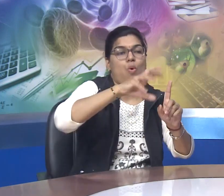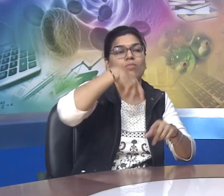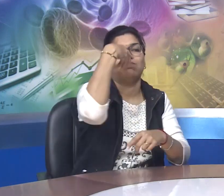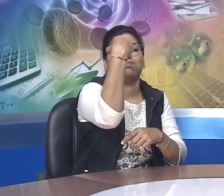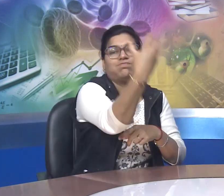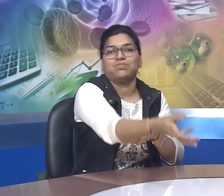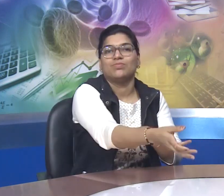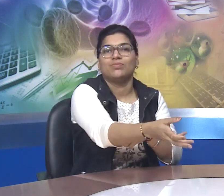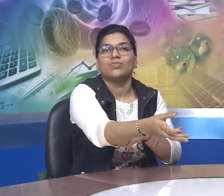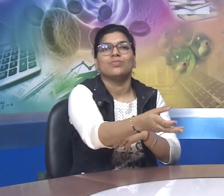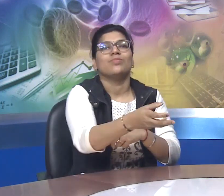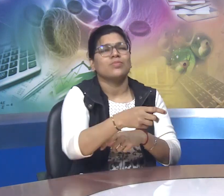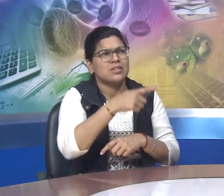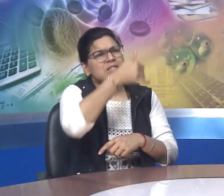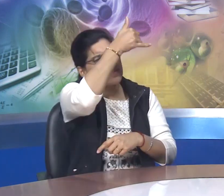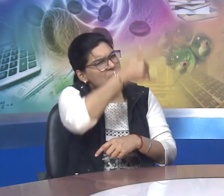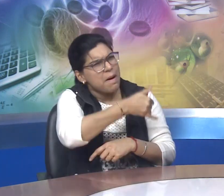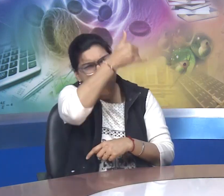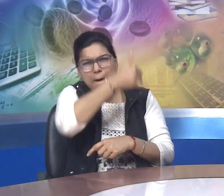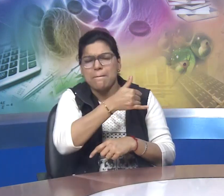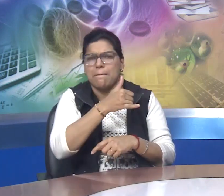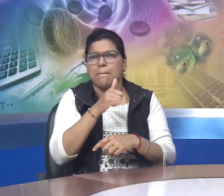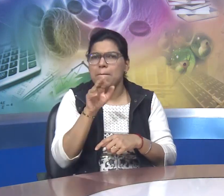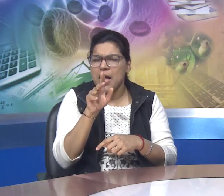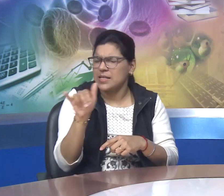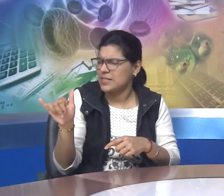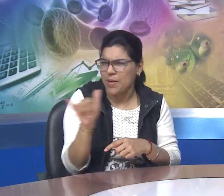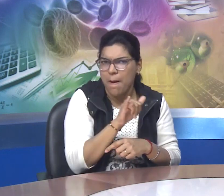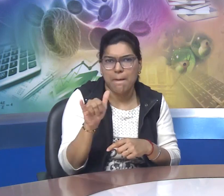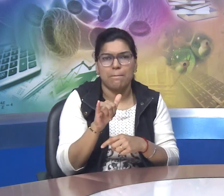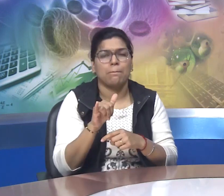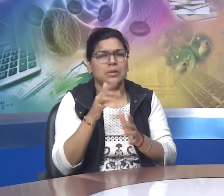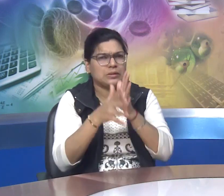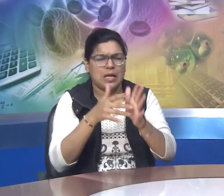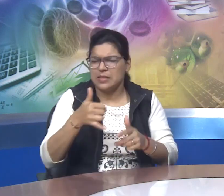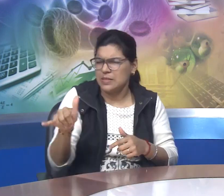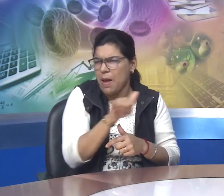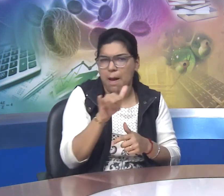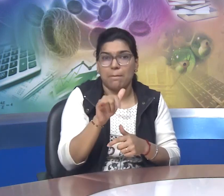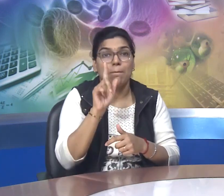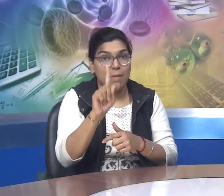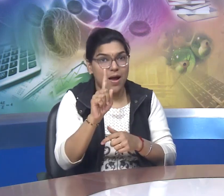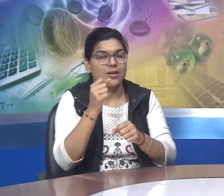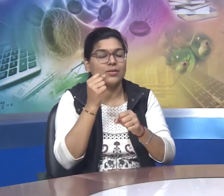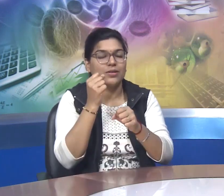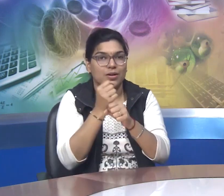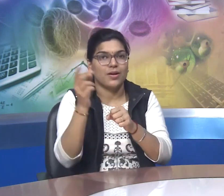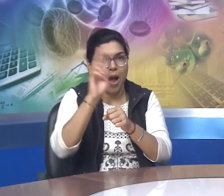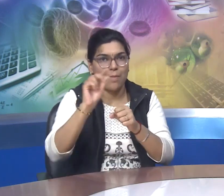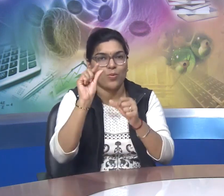It is the same sentence. Sign has to be done in the same way, but the grammatical